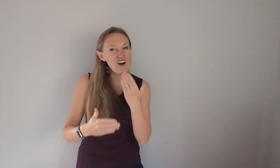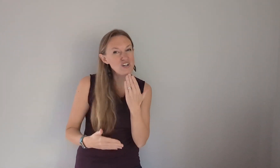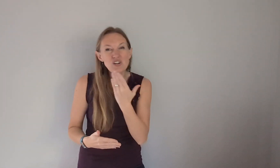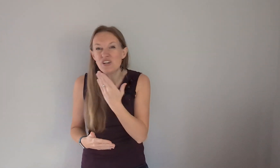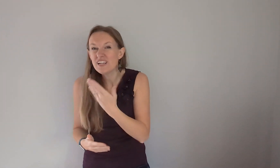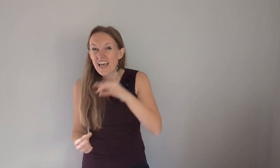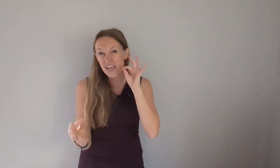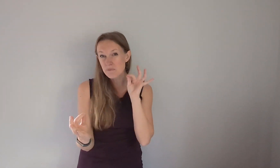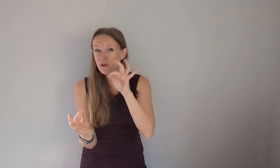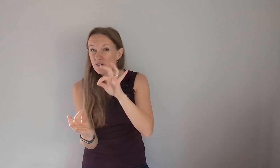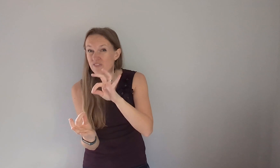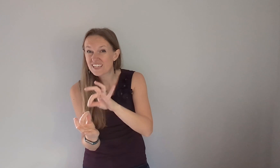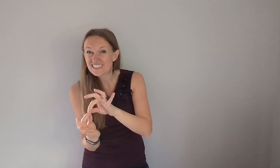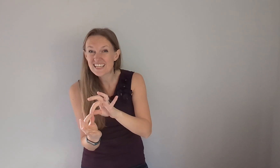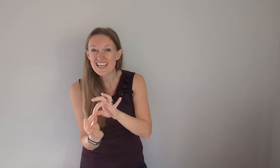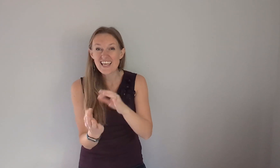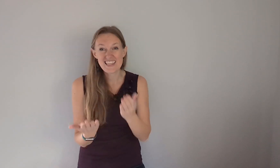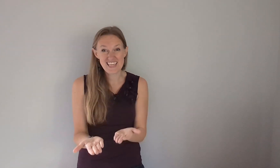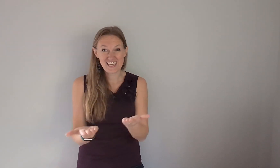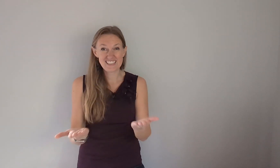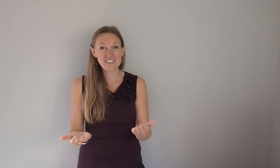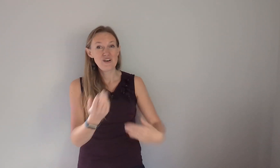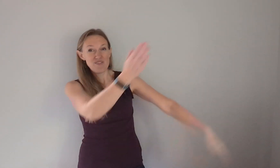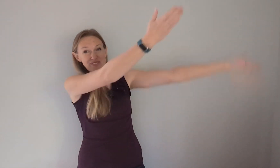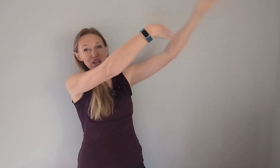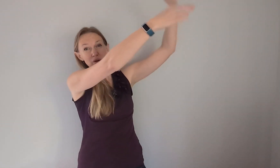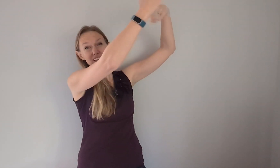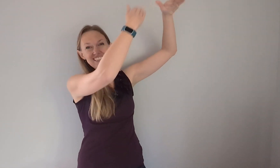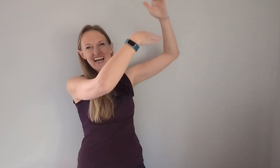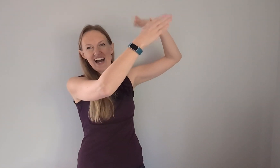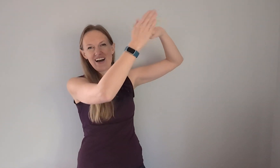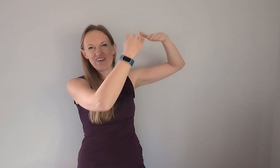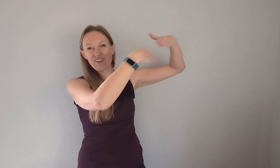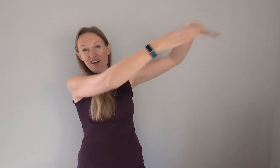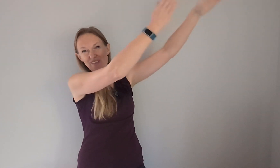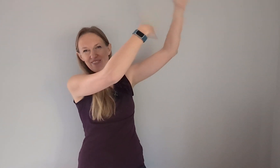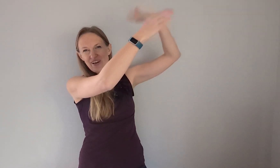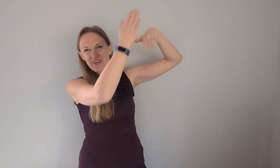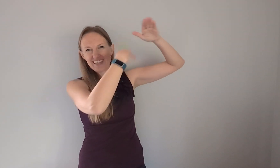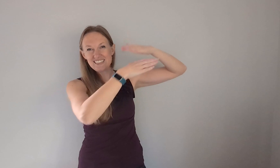all good and perfect things flowing down, flowing